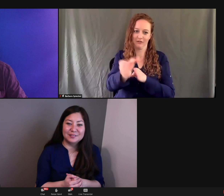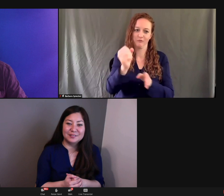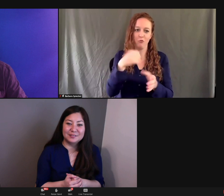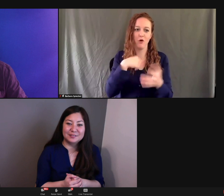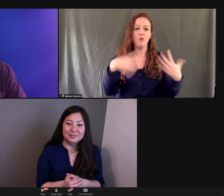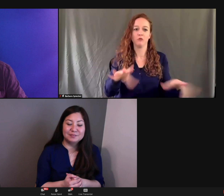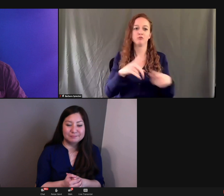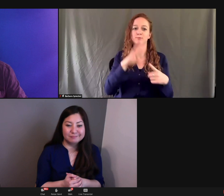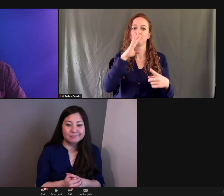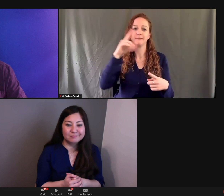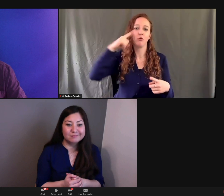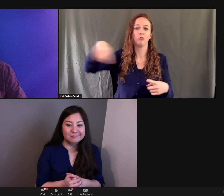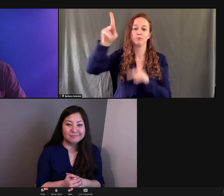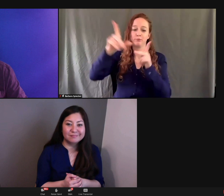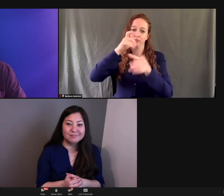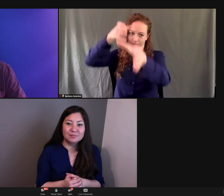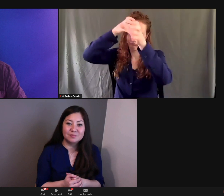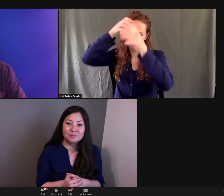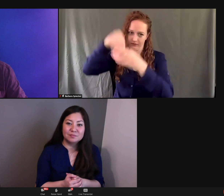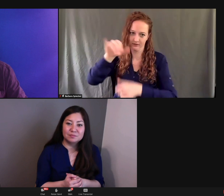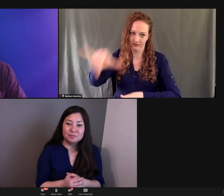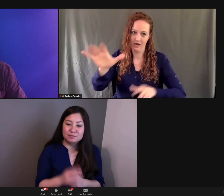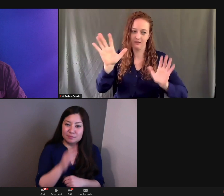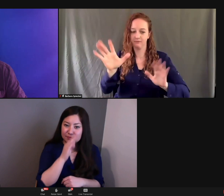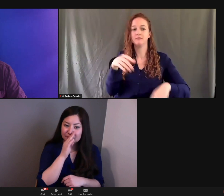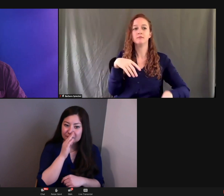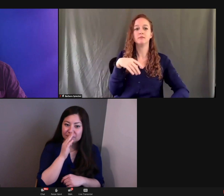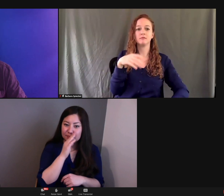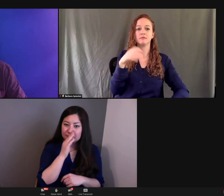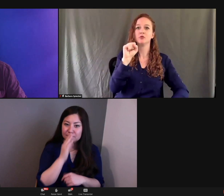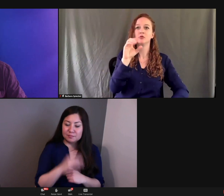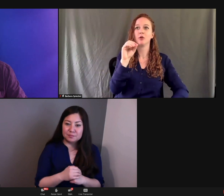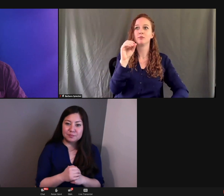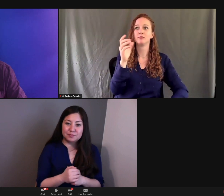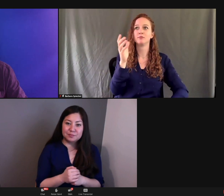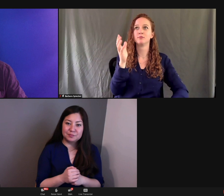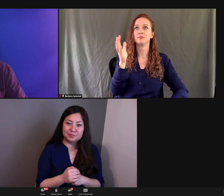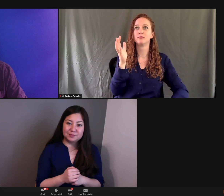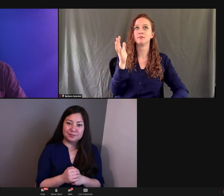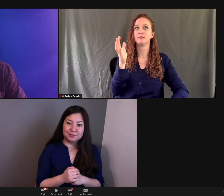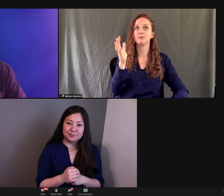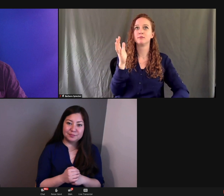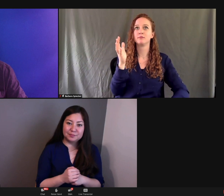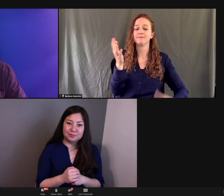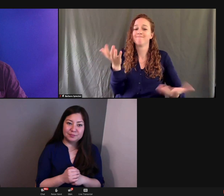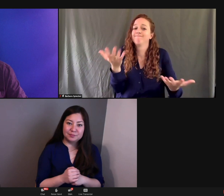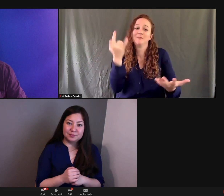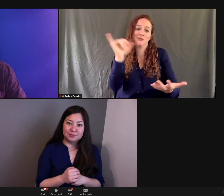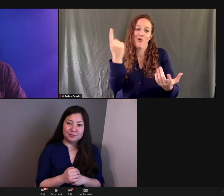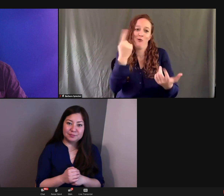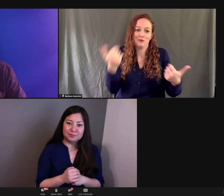So in terms of teaching my students science,